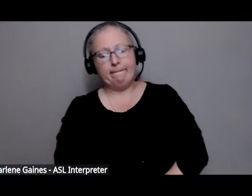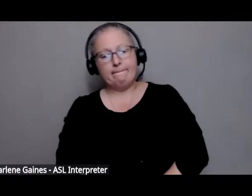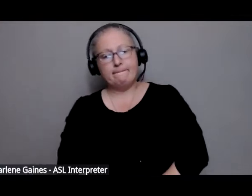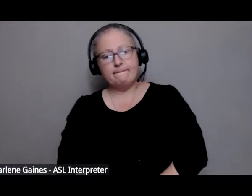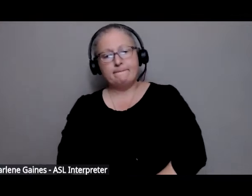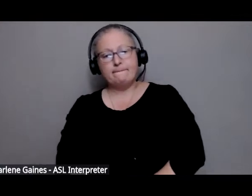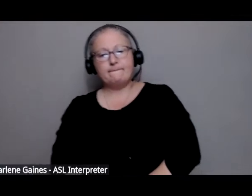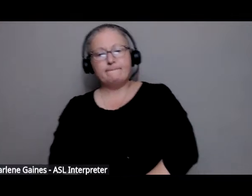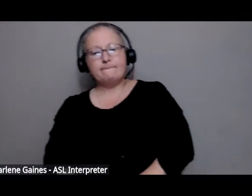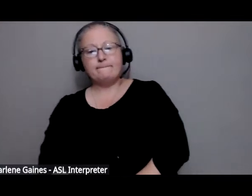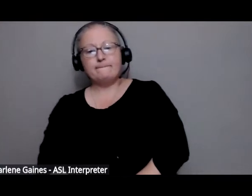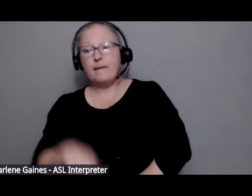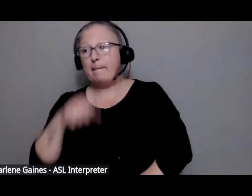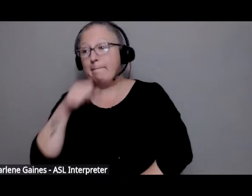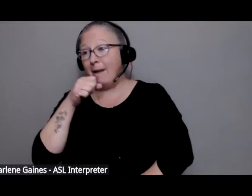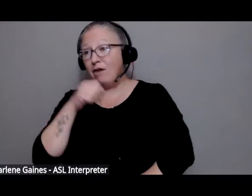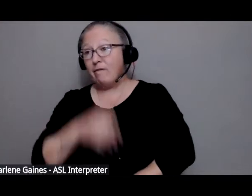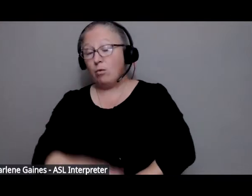Microphone, sir.